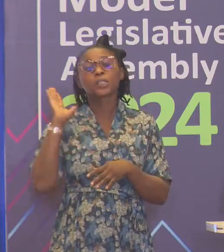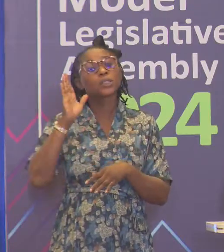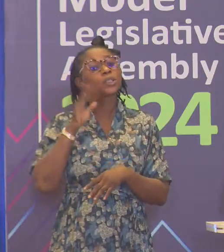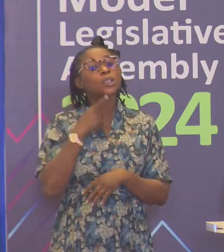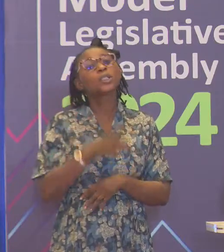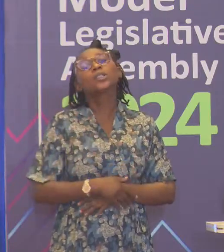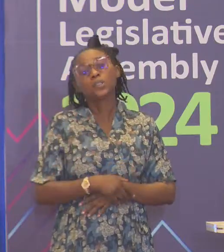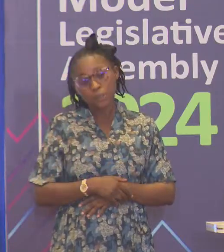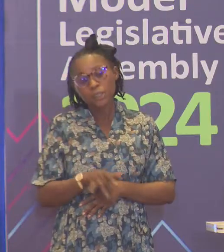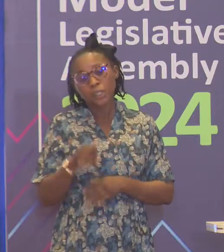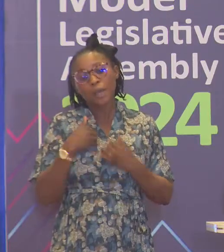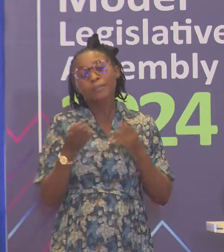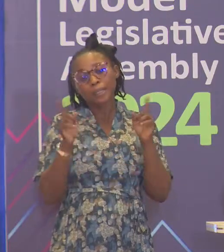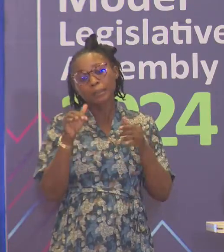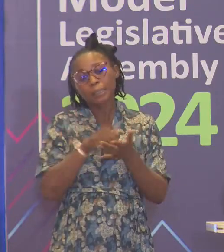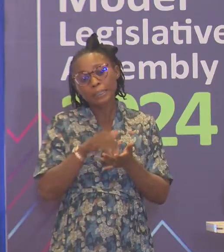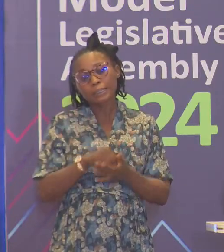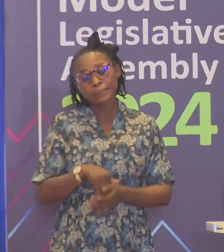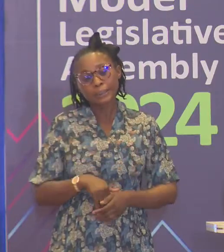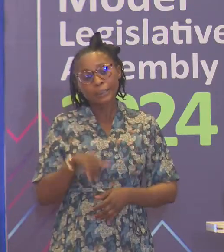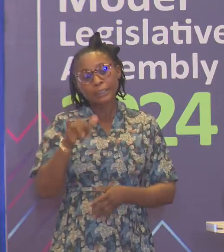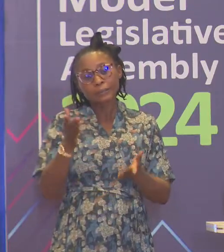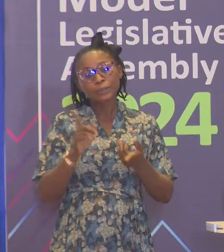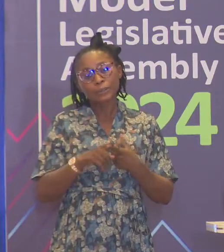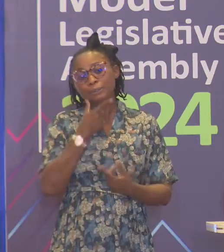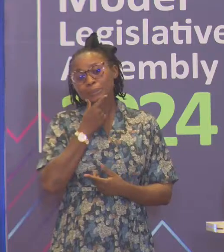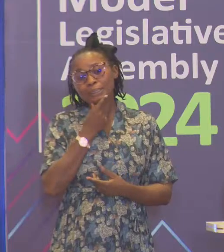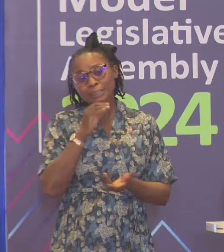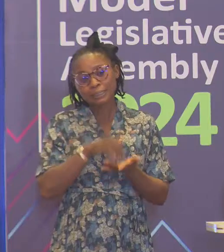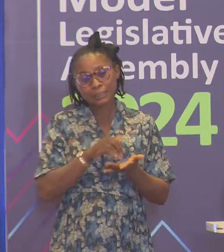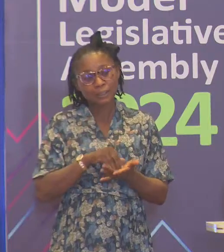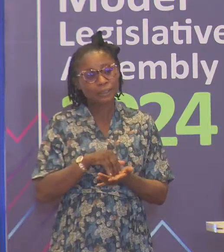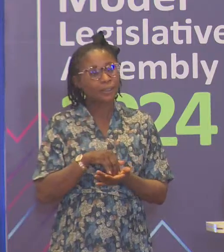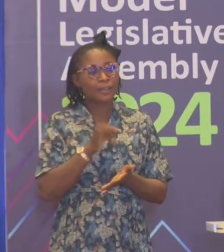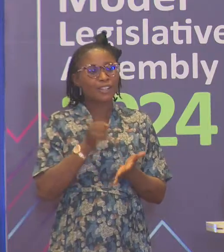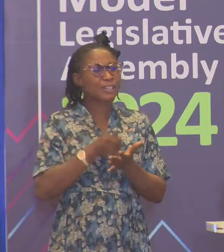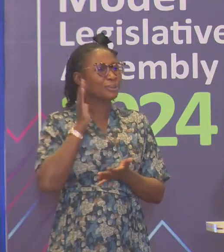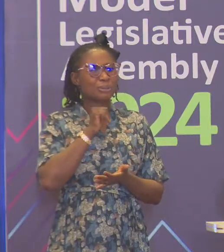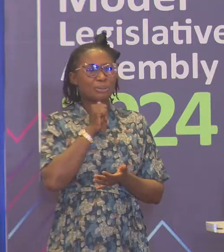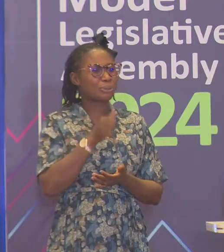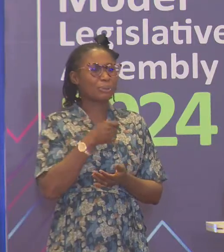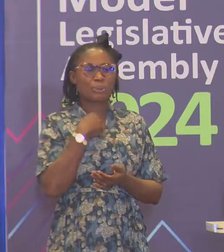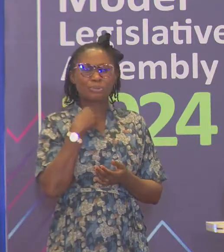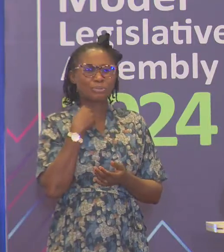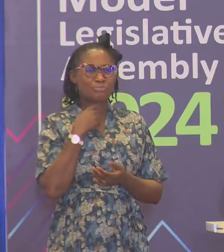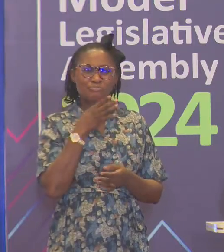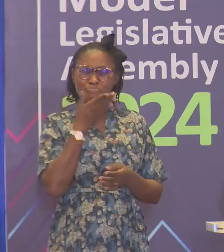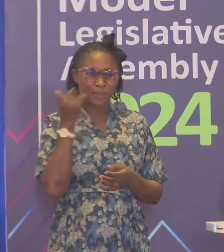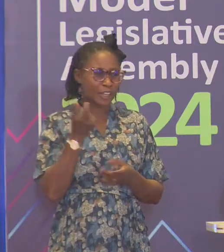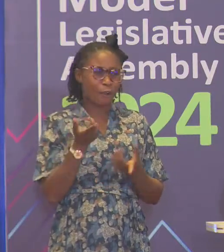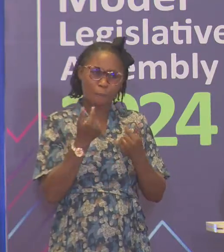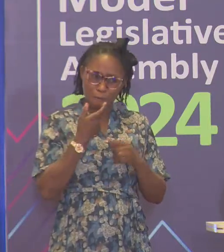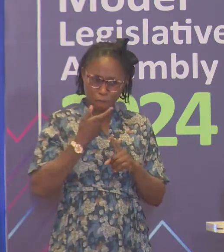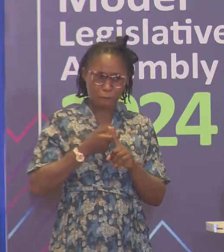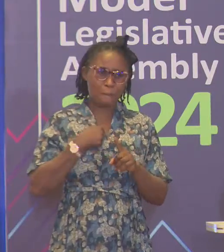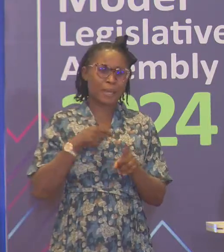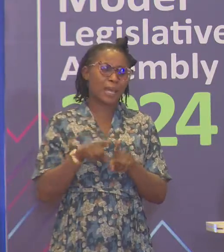want to boo-boo us. So it will really not sell coming from me as a legislator. But coming from